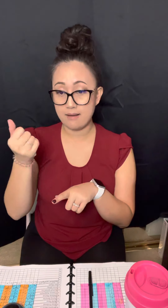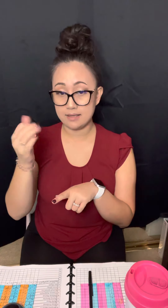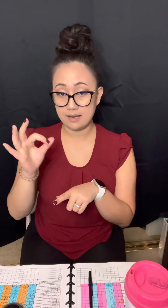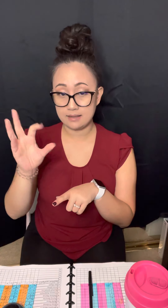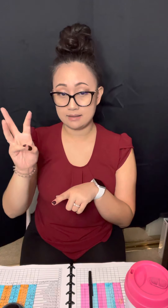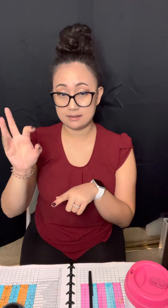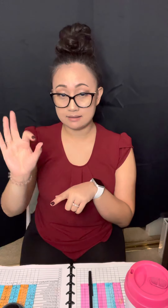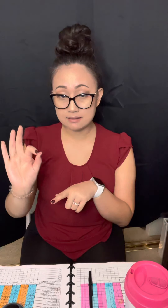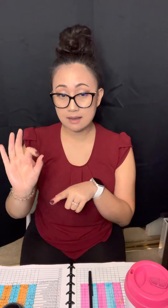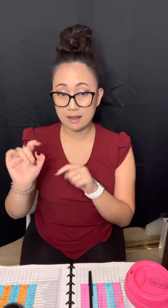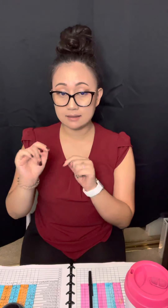astronauts